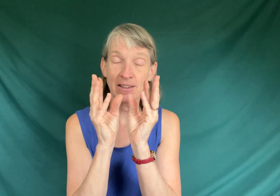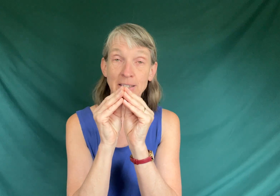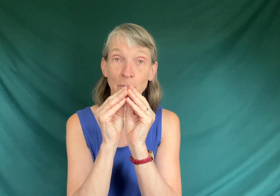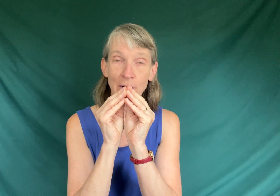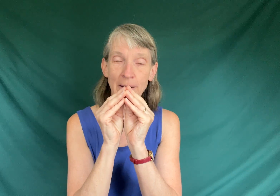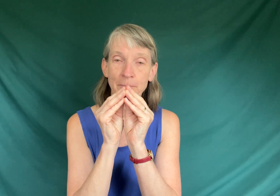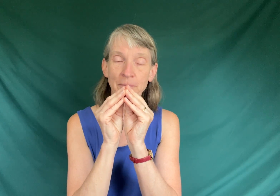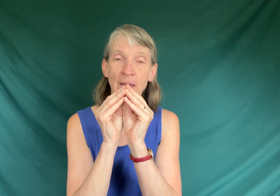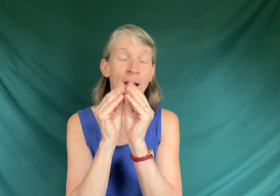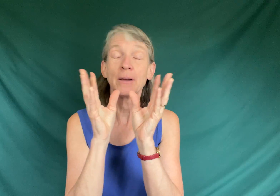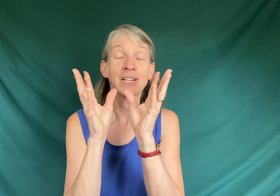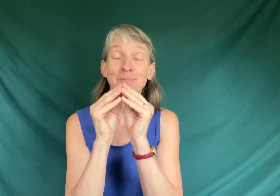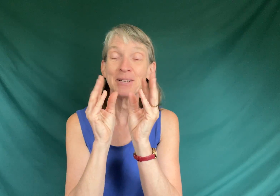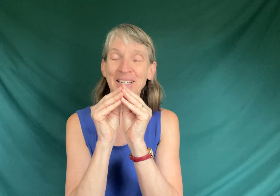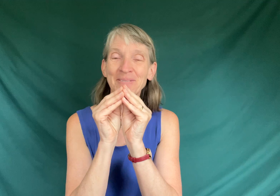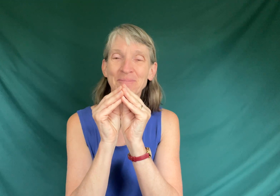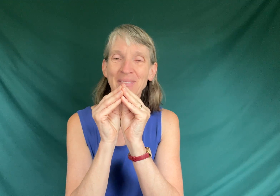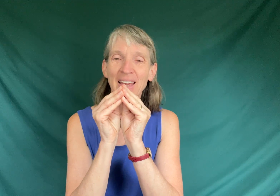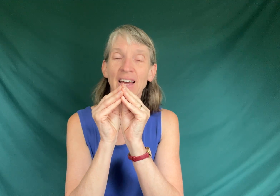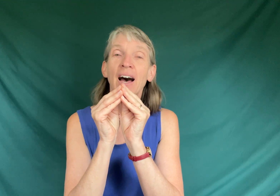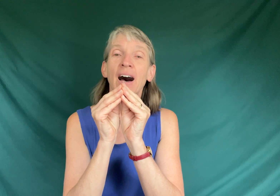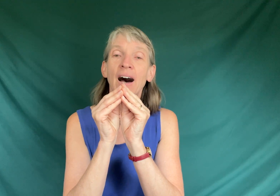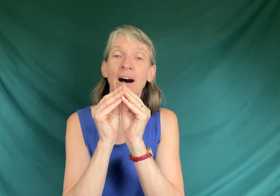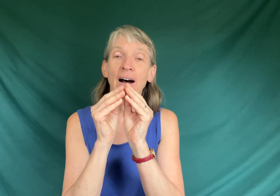that's morning. So that's meeting.